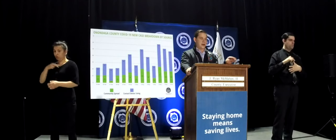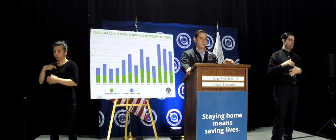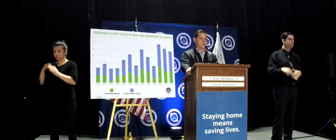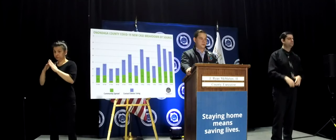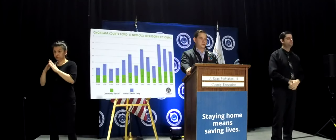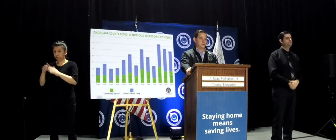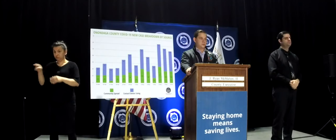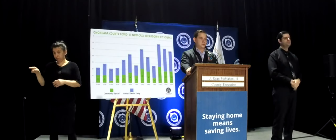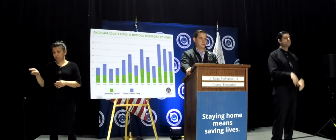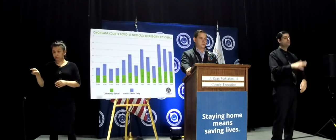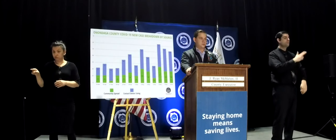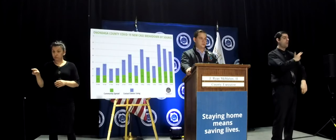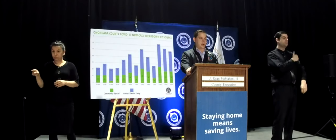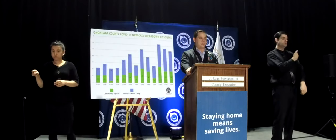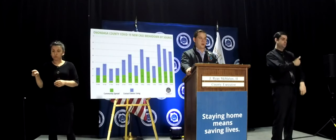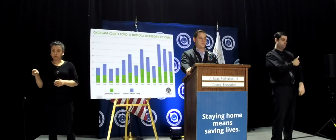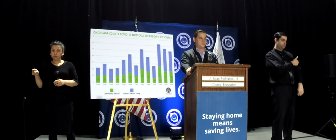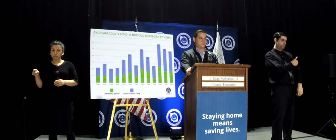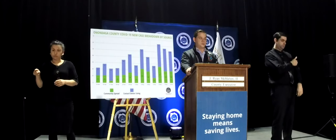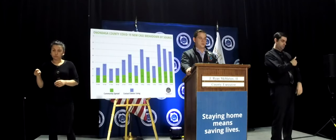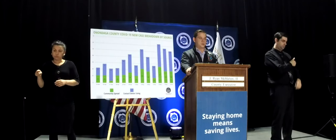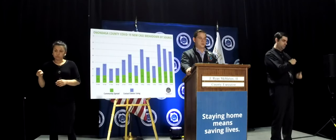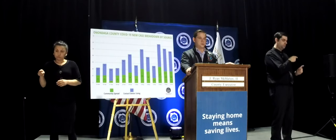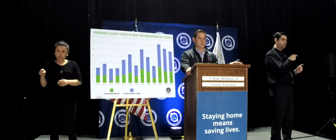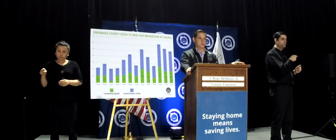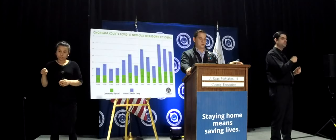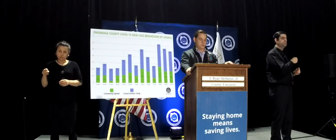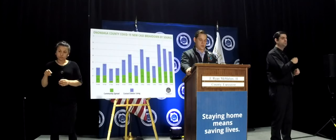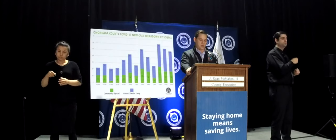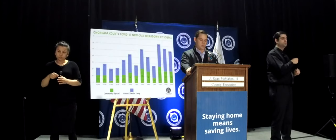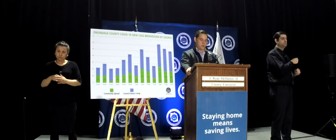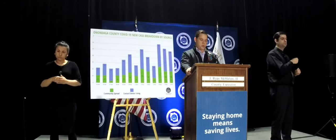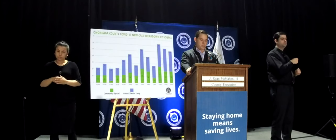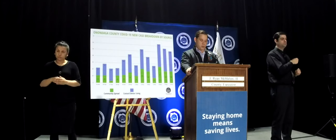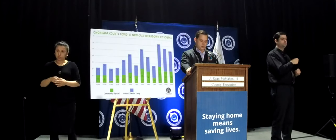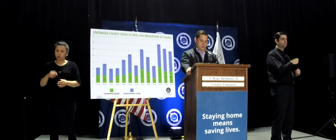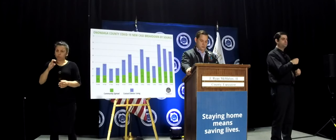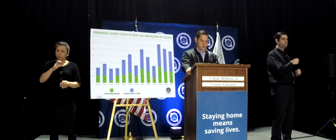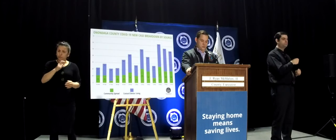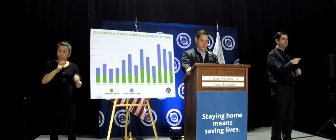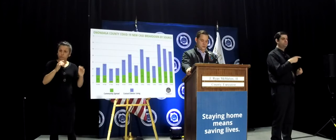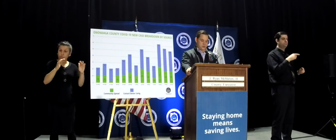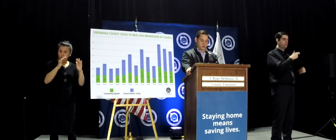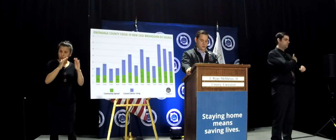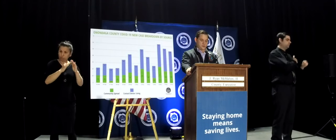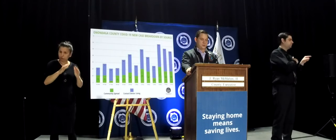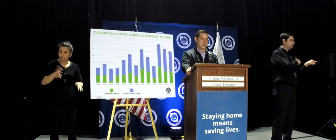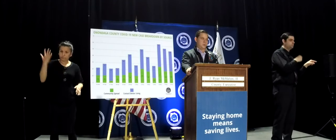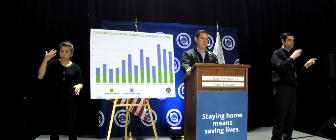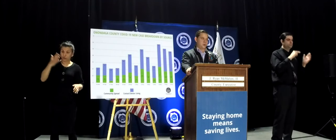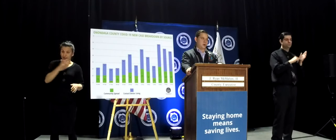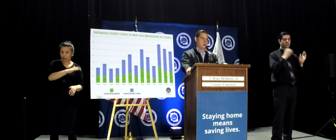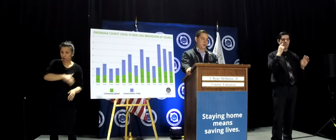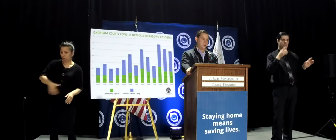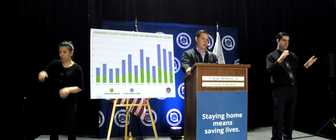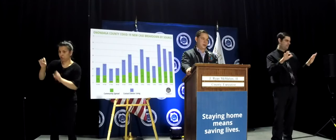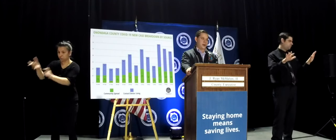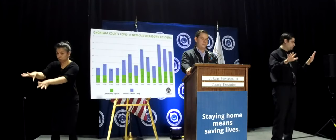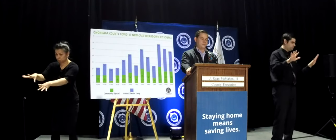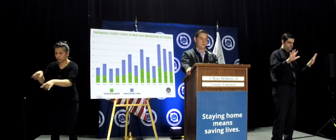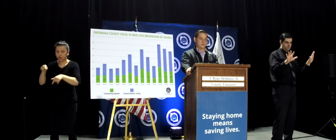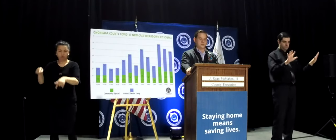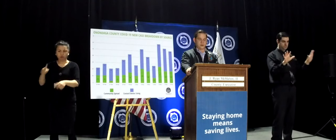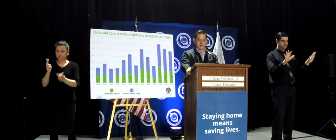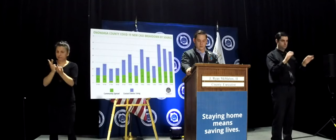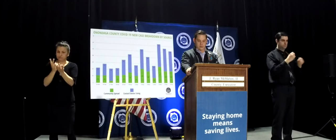we're on top of this drop-off situation with nursing homes now, but some of these increases in numbers are related to